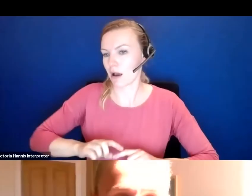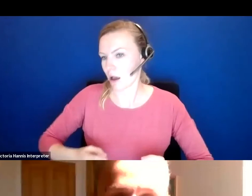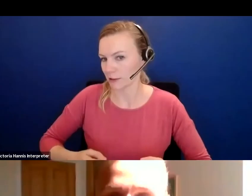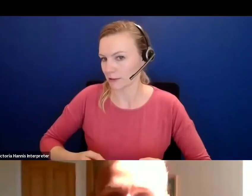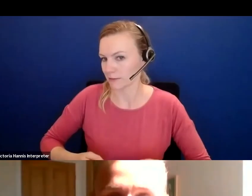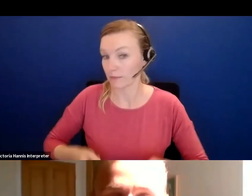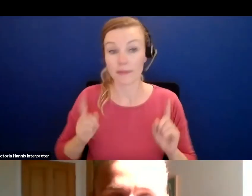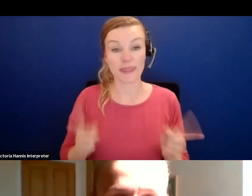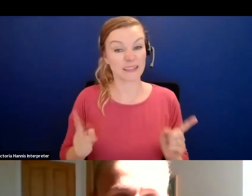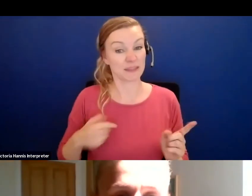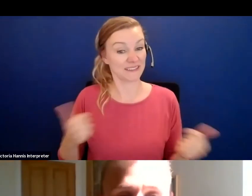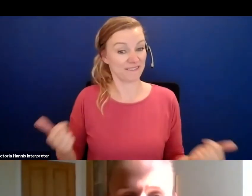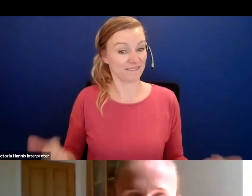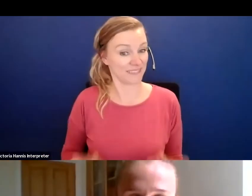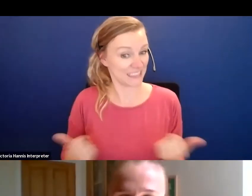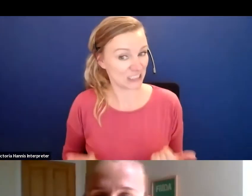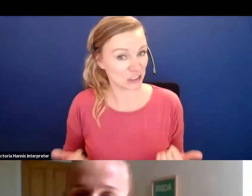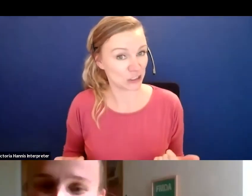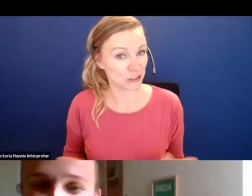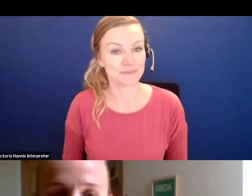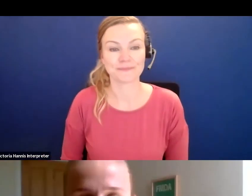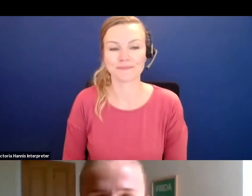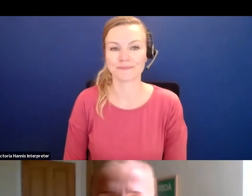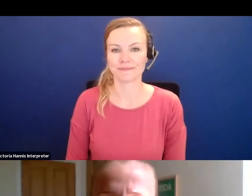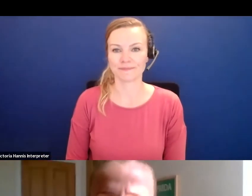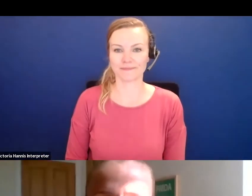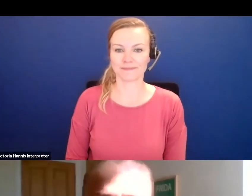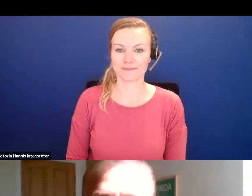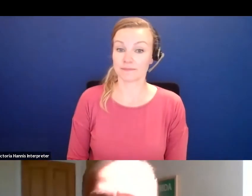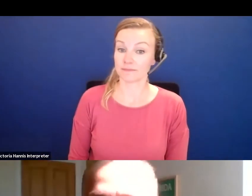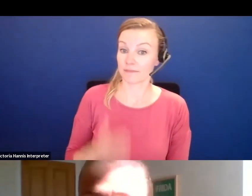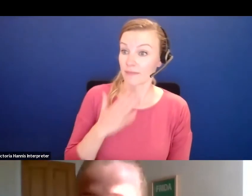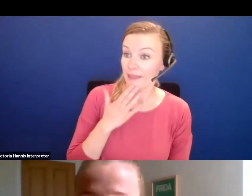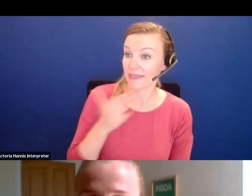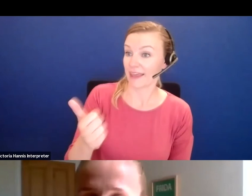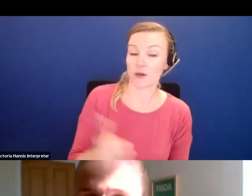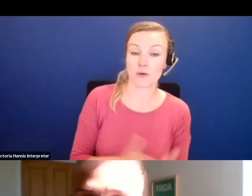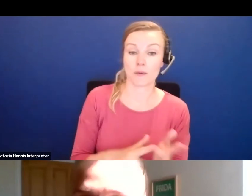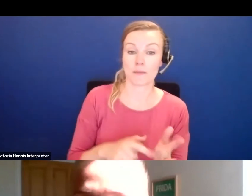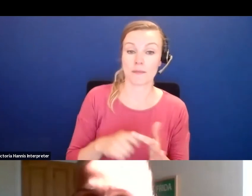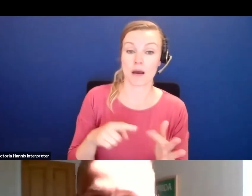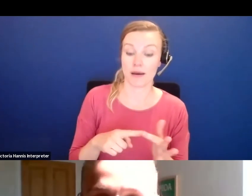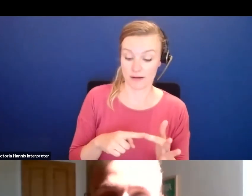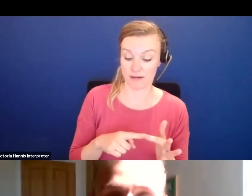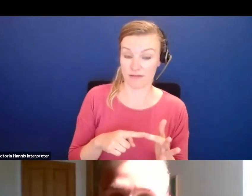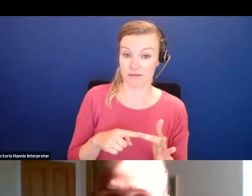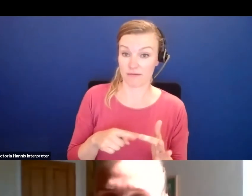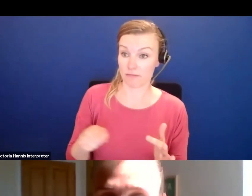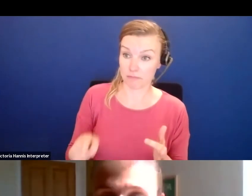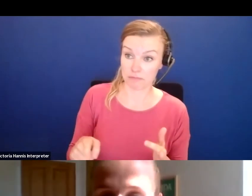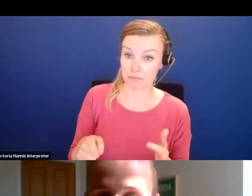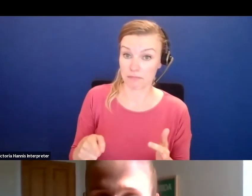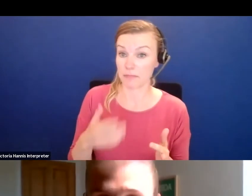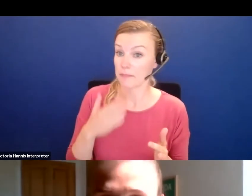Okay, stop share. Great. Great, thank you so much, Mike. Again, if you would be willing to put